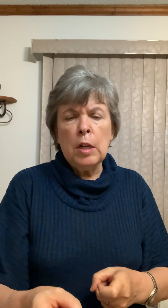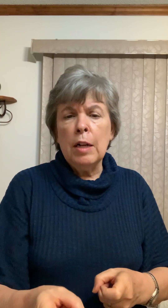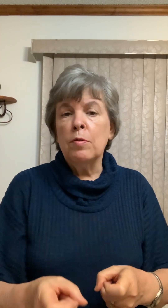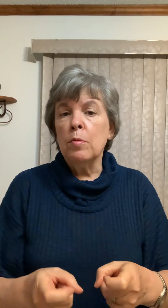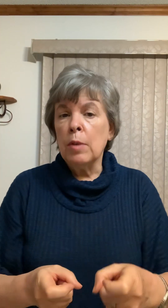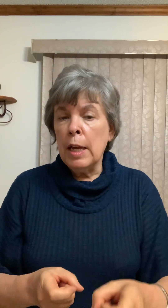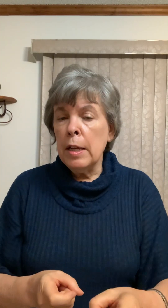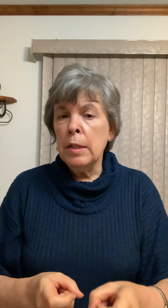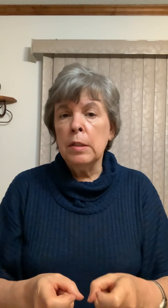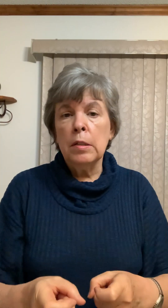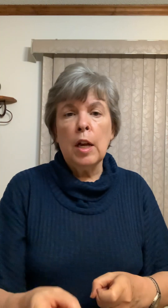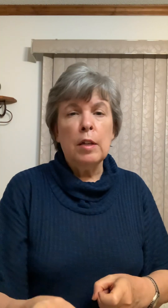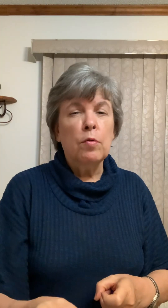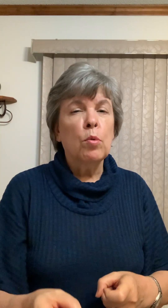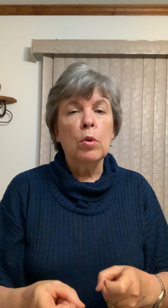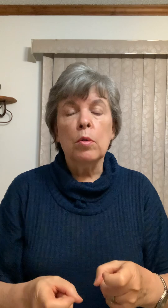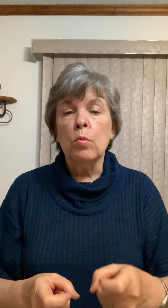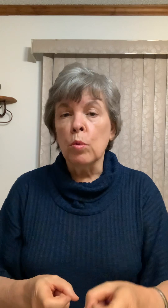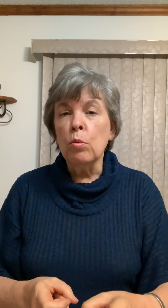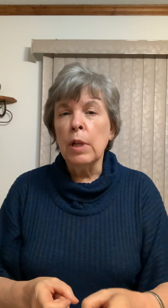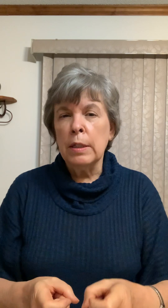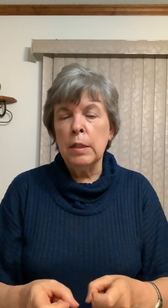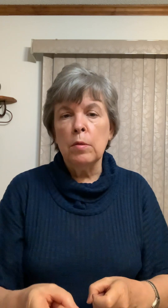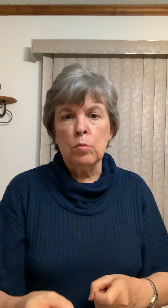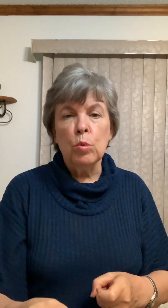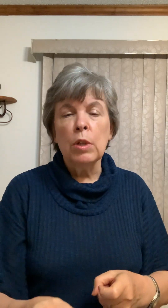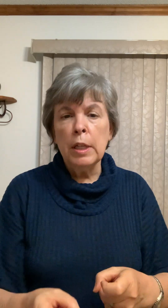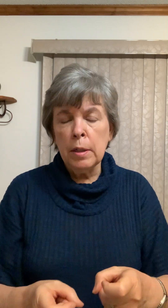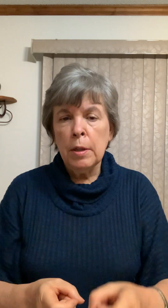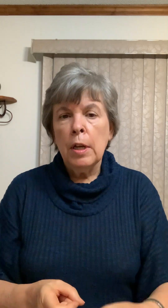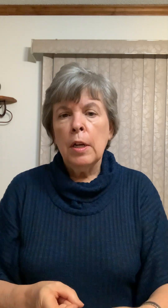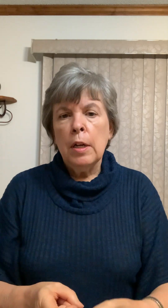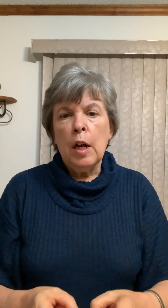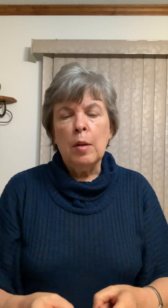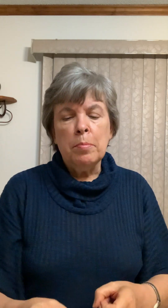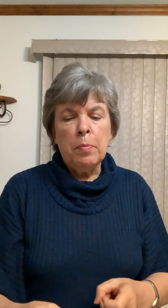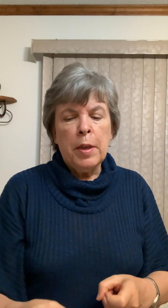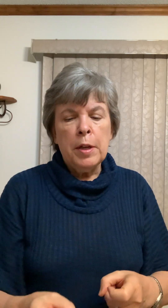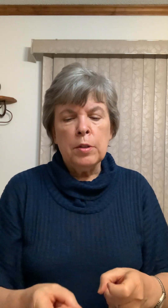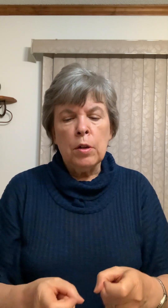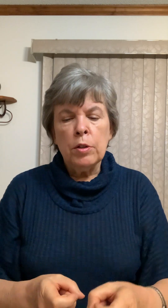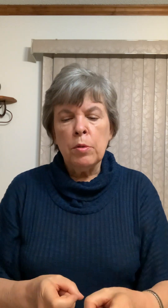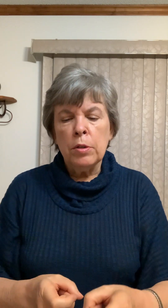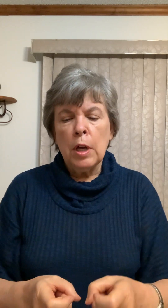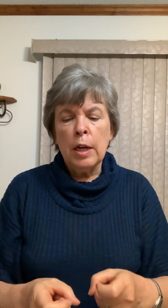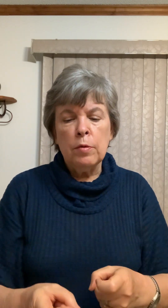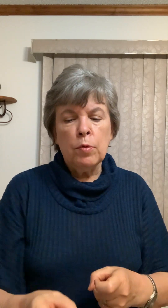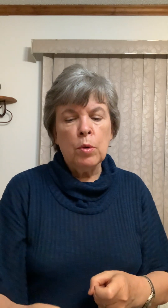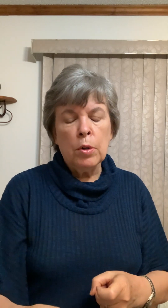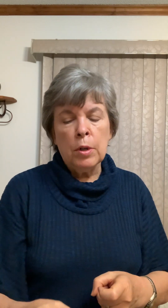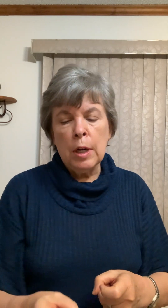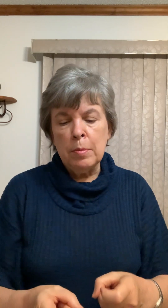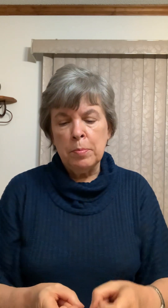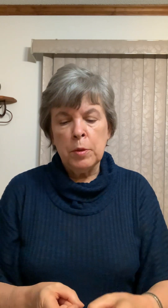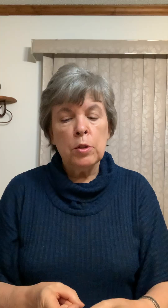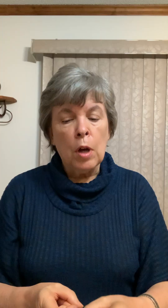for rain. It's a sign for rule, as in ruling. It's also the sign for